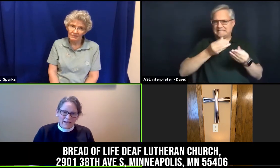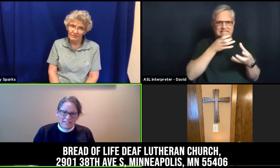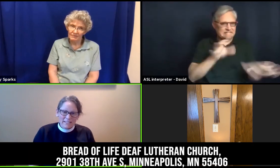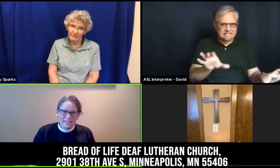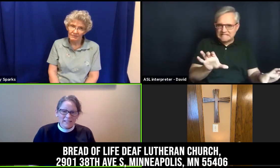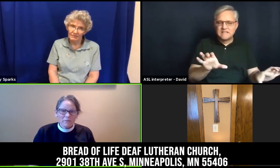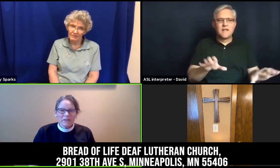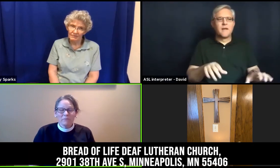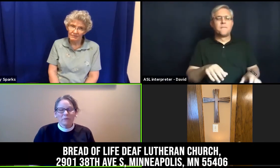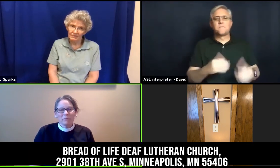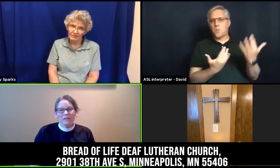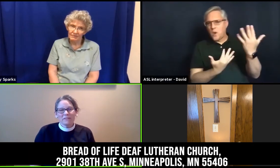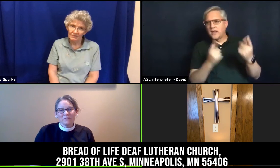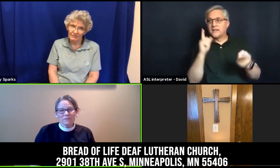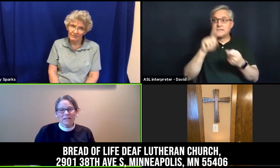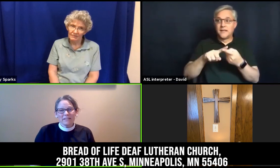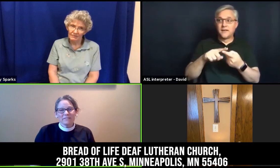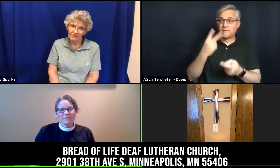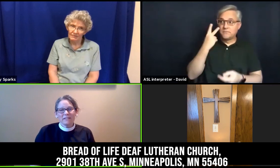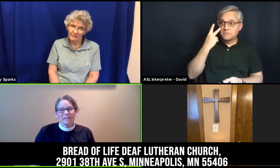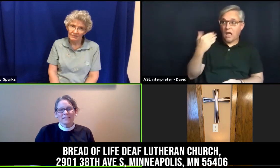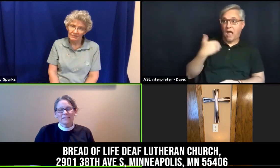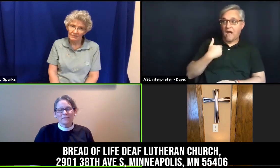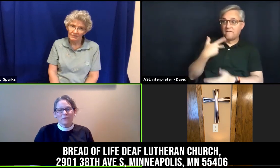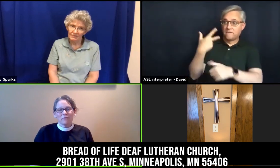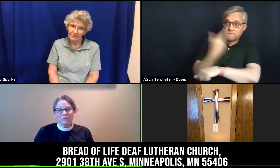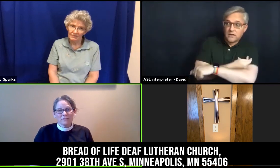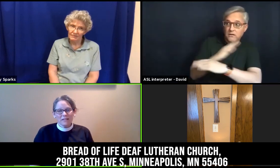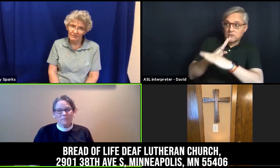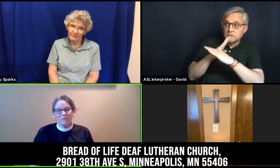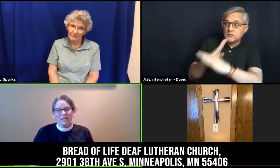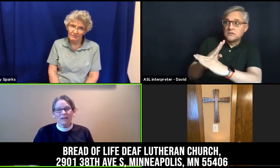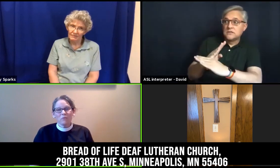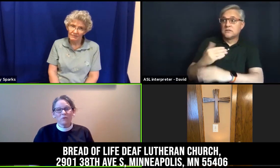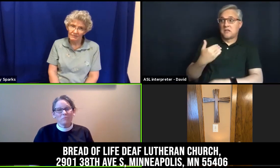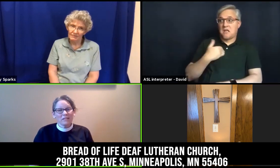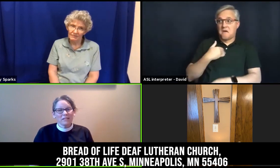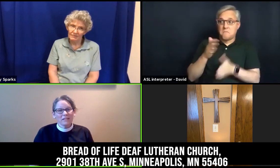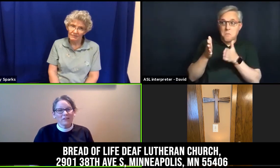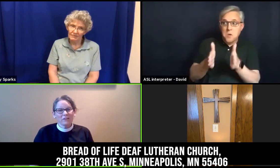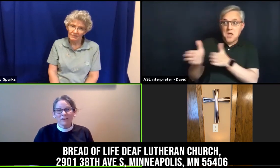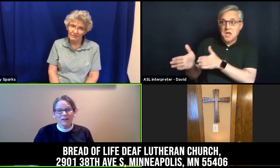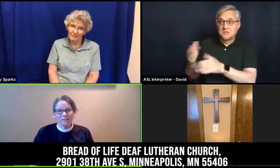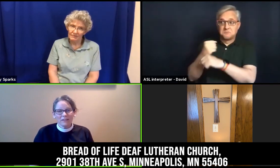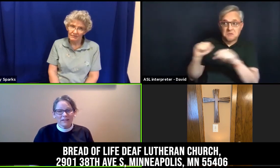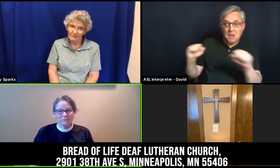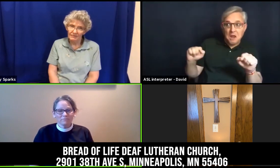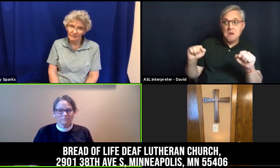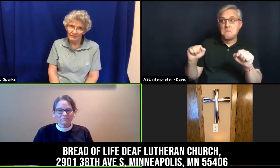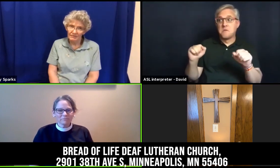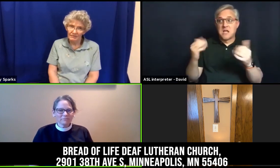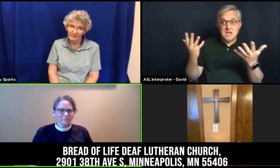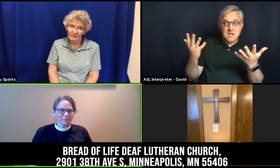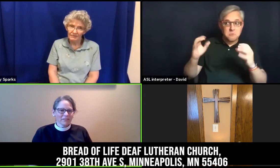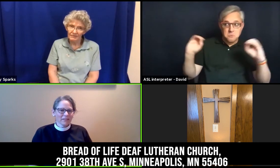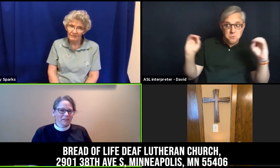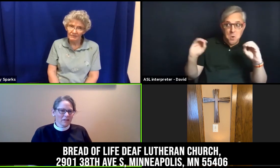there's a vaccine that we come up with, those kinds of things. And so for the time being, we're meeting here online.